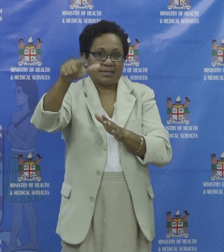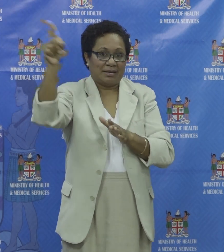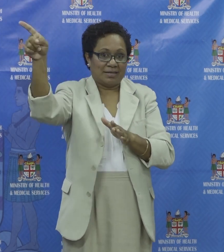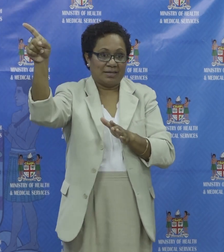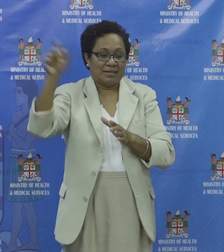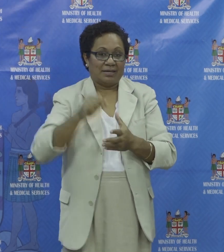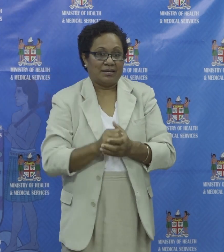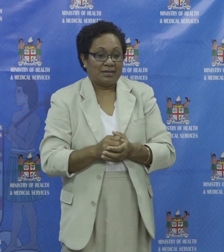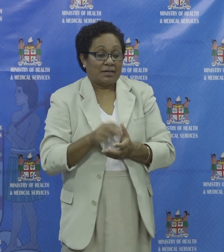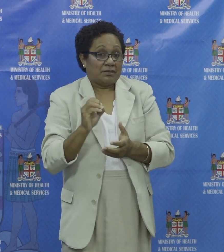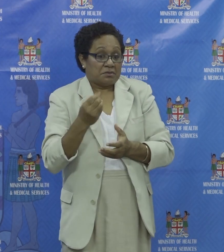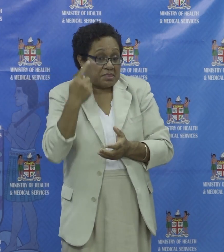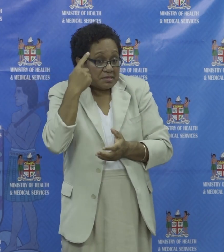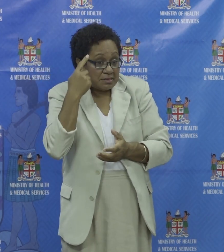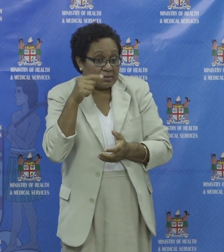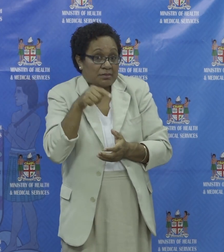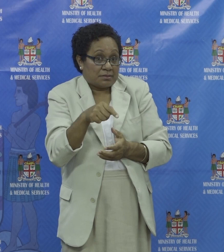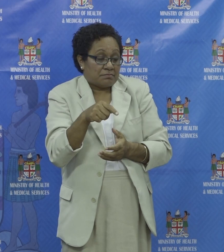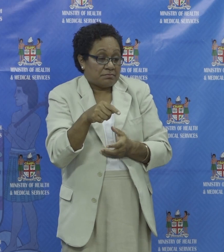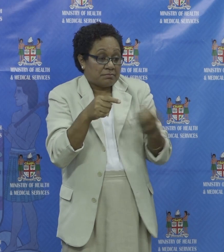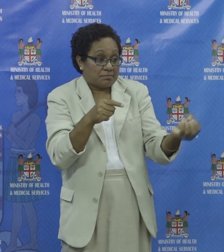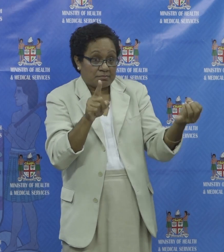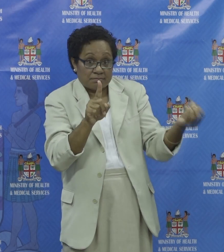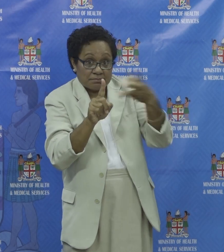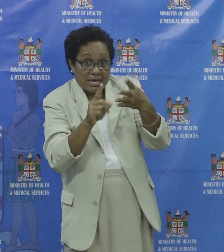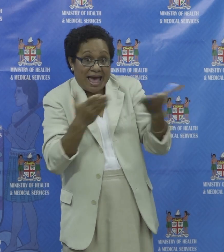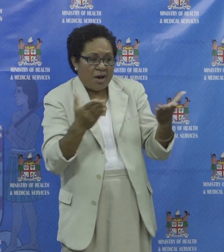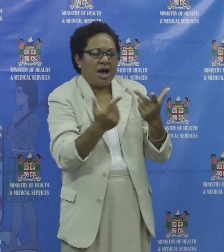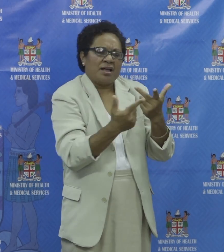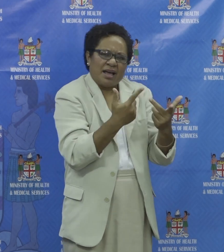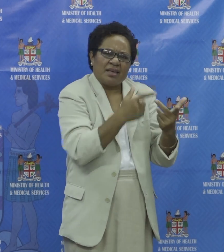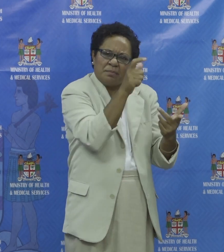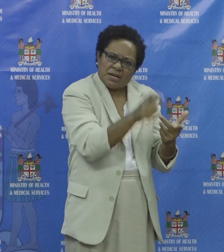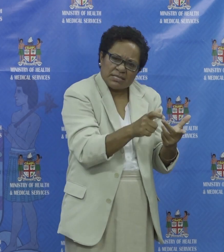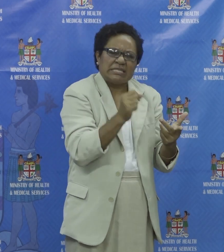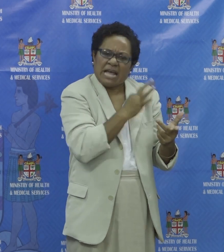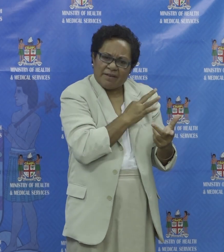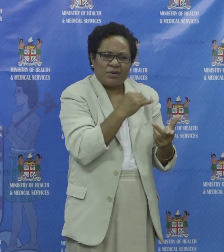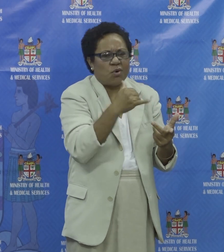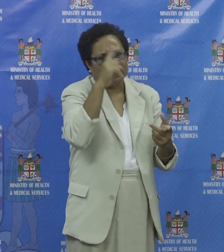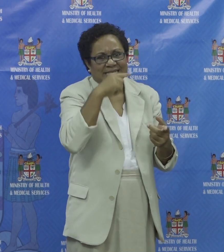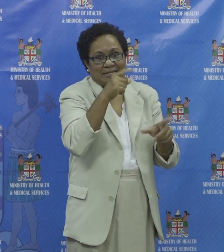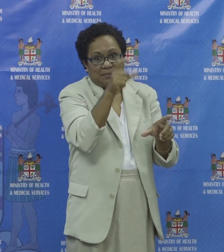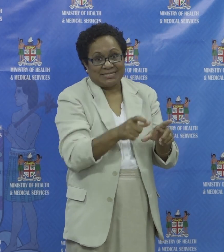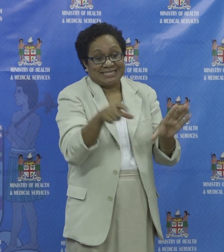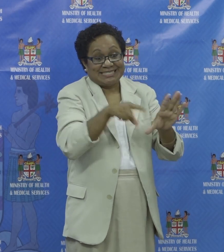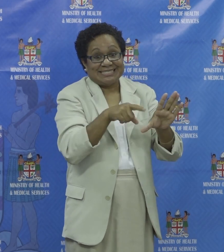virus from either another patient, visitor, or staff during her admission at CWM hospital.